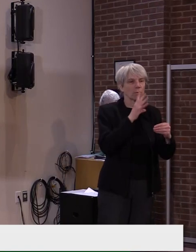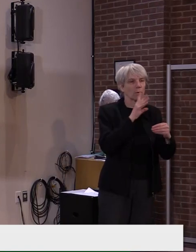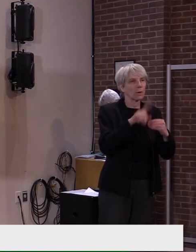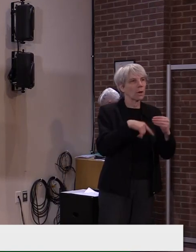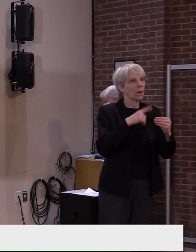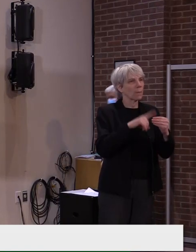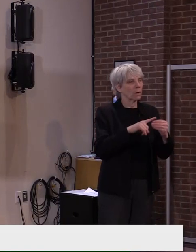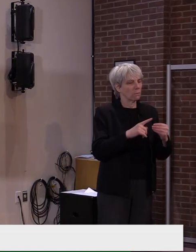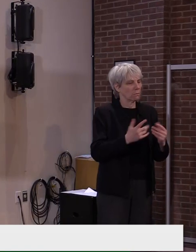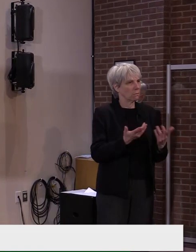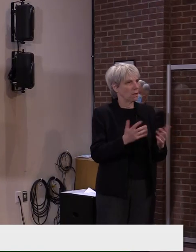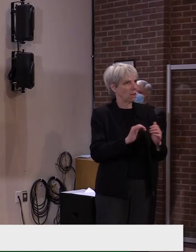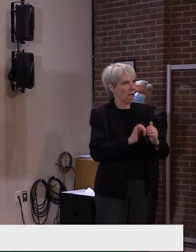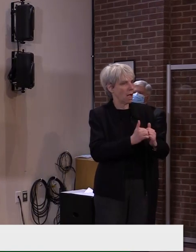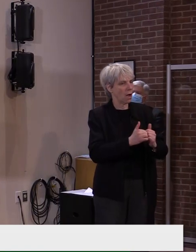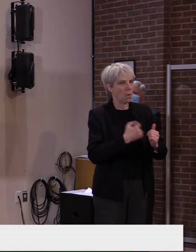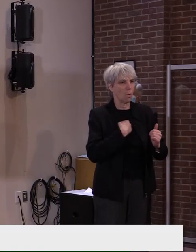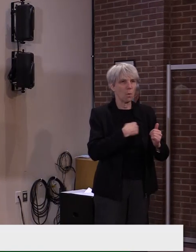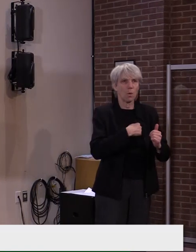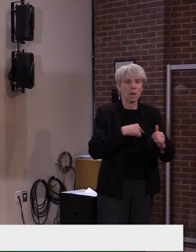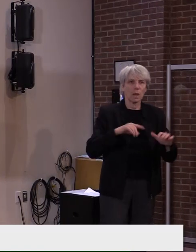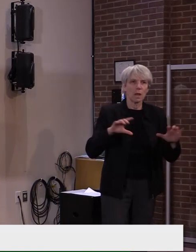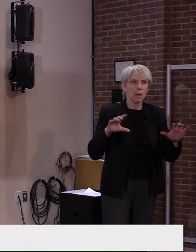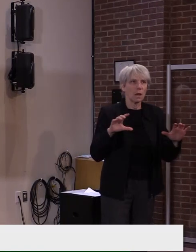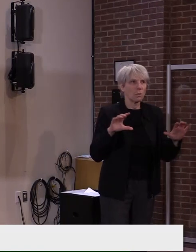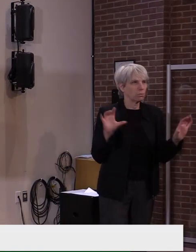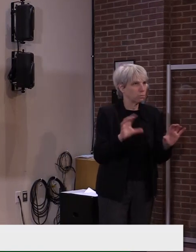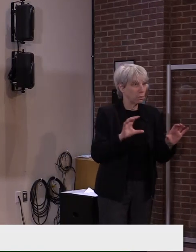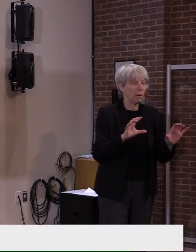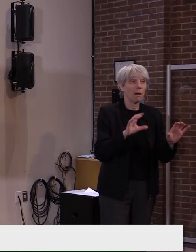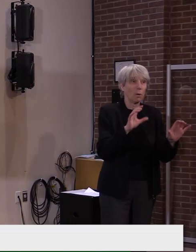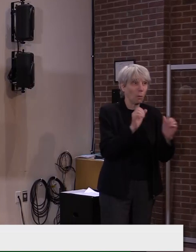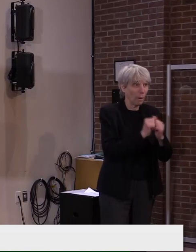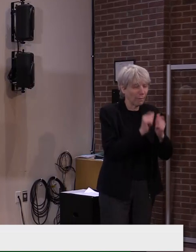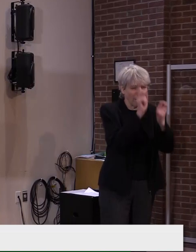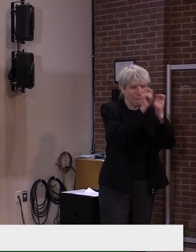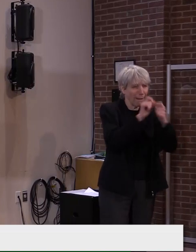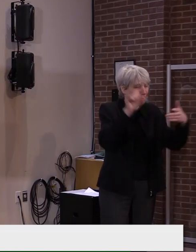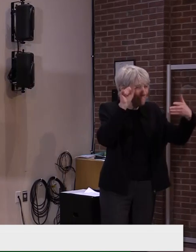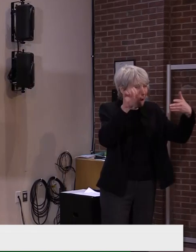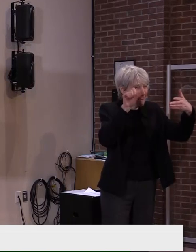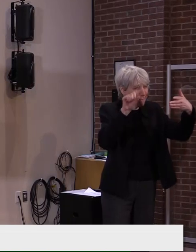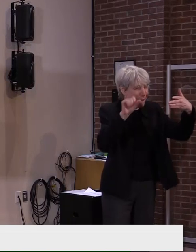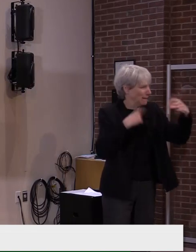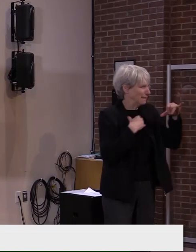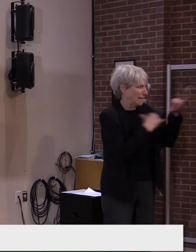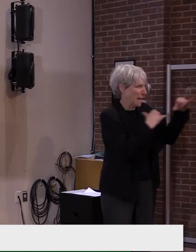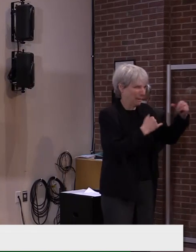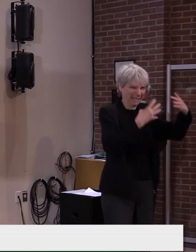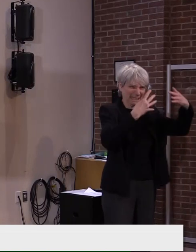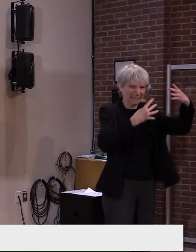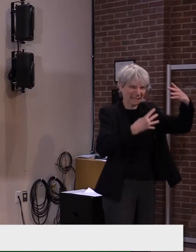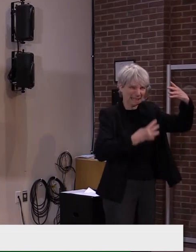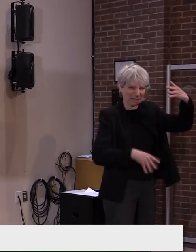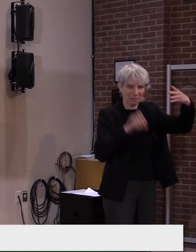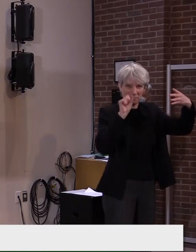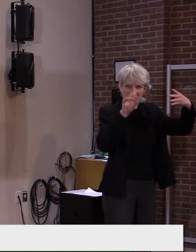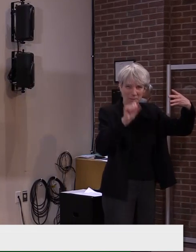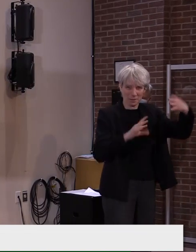approach of covering lots of material. I have a number of items, and I want to also pick up on